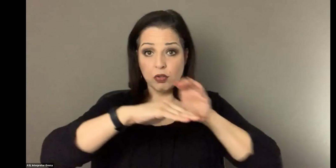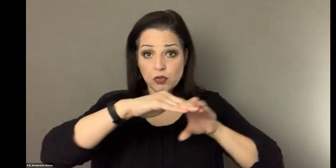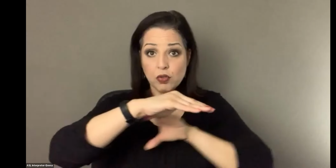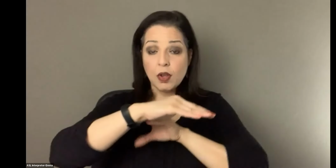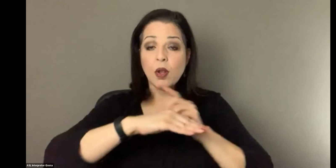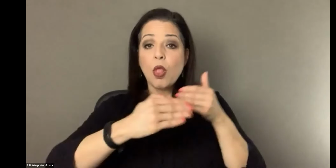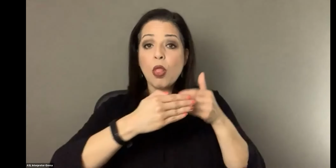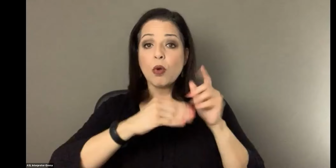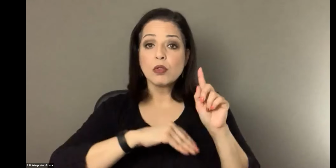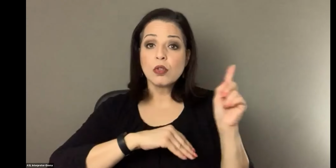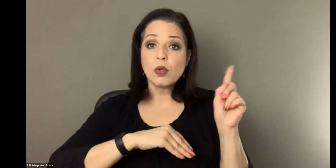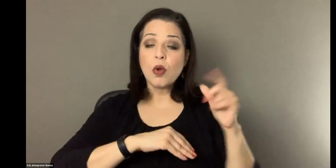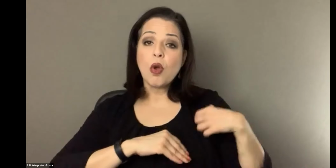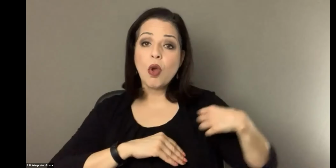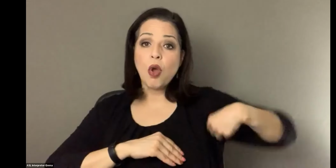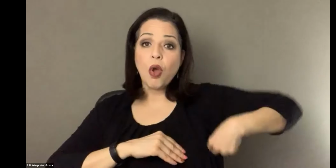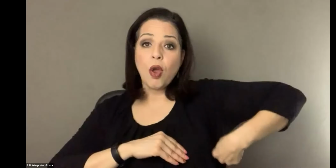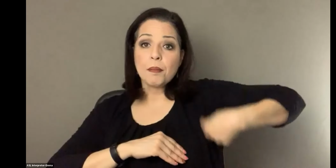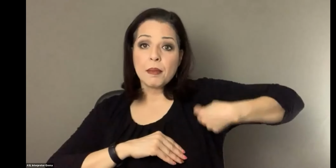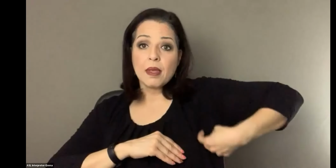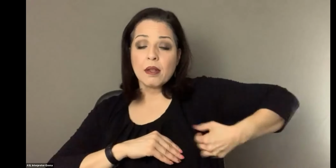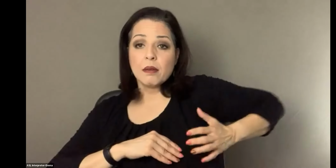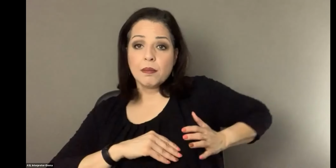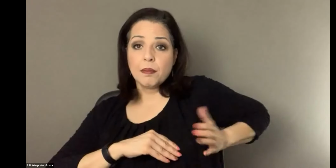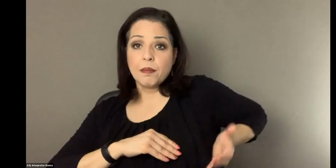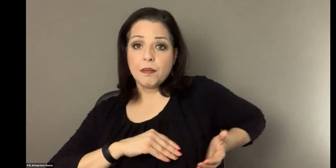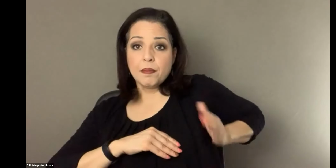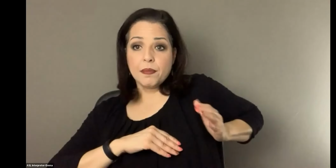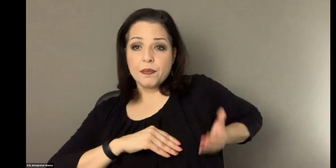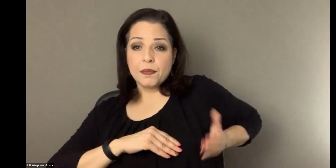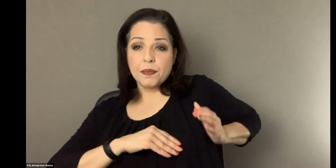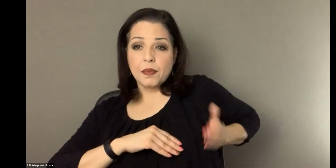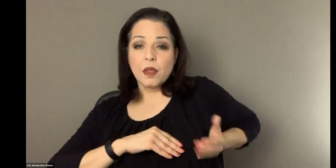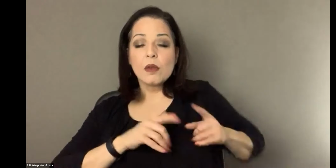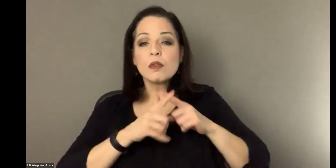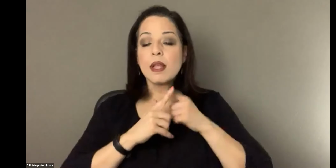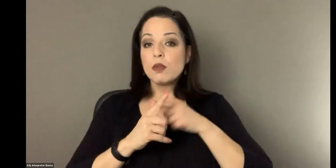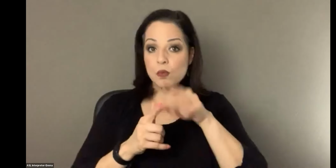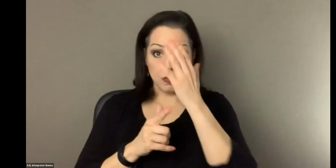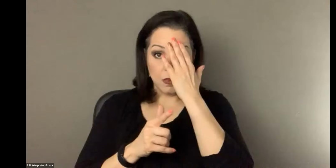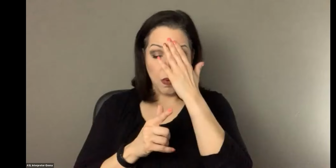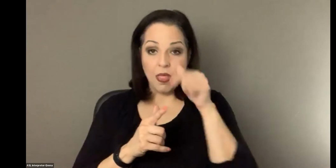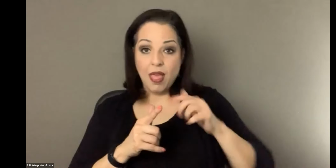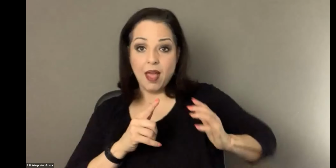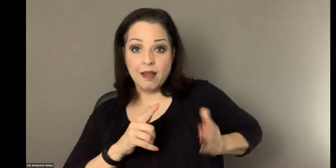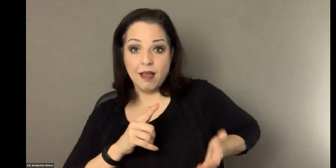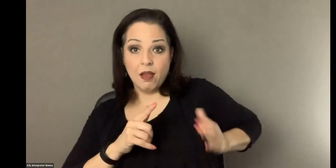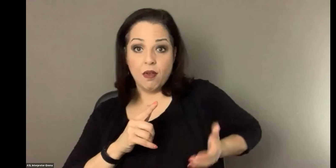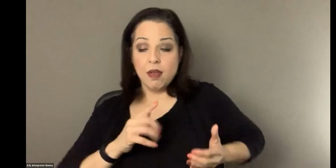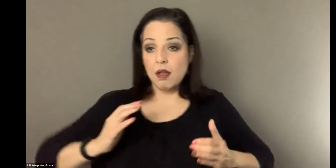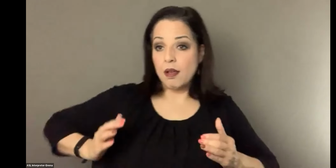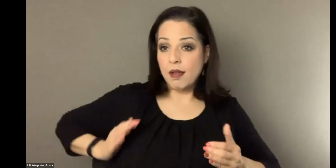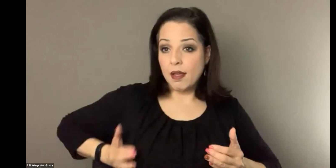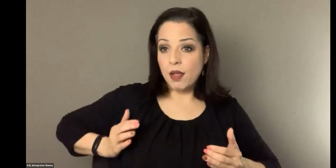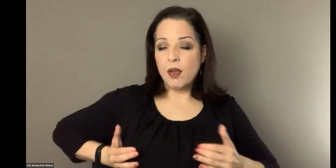armpit and your nipple. So rest assured that this area may feel